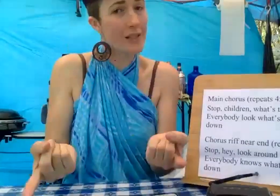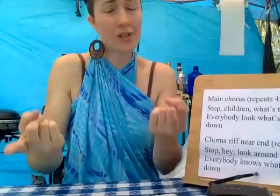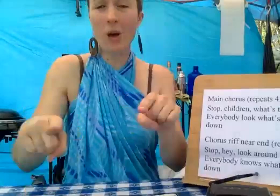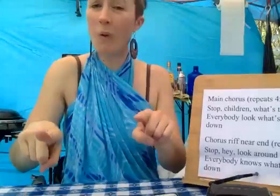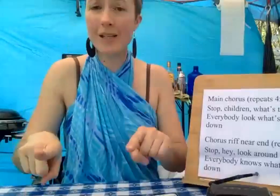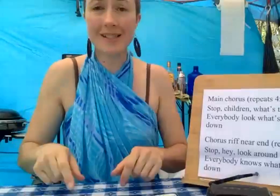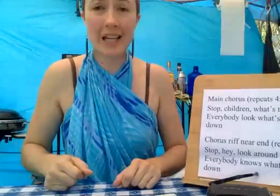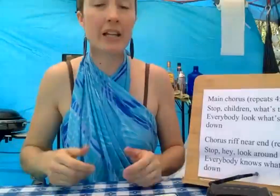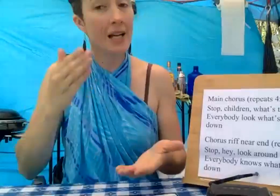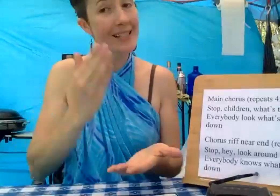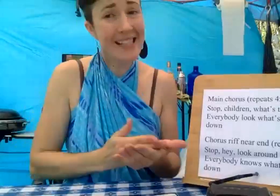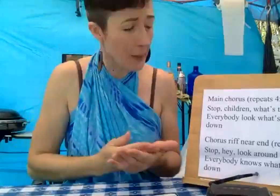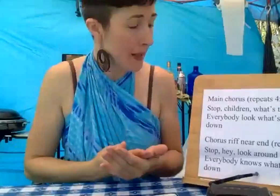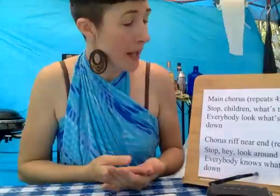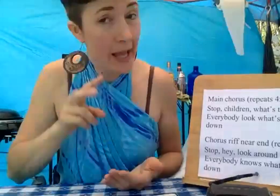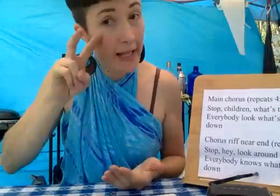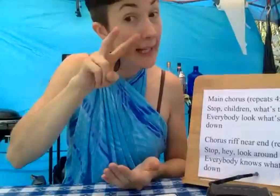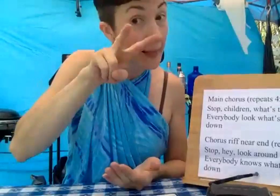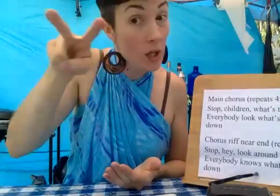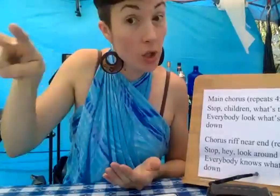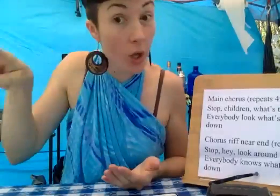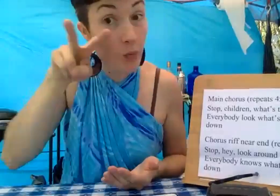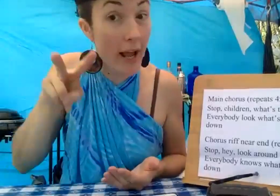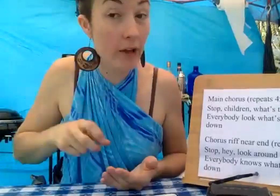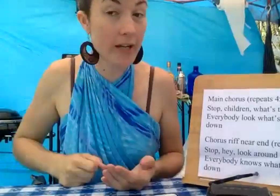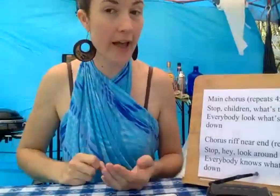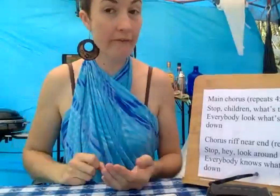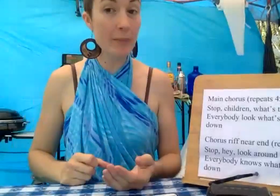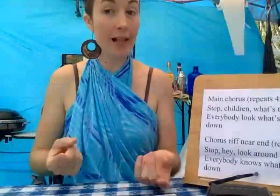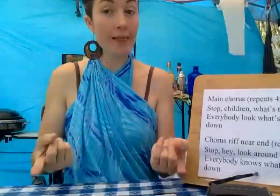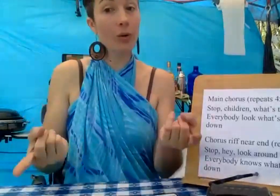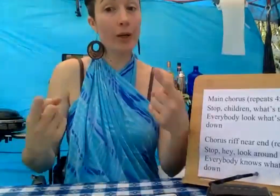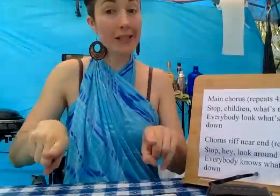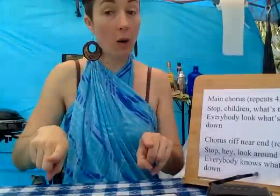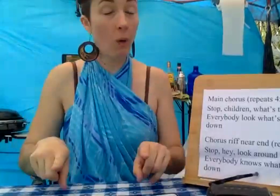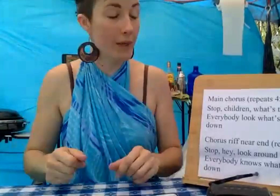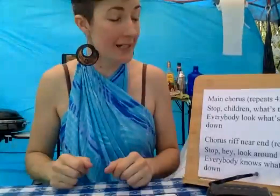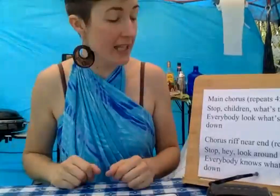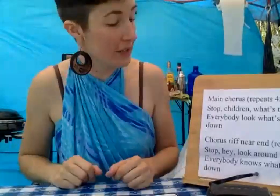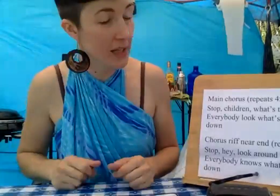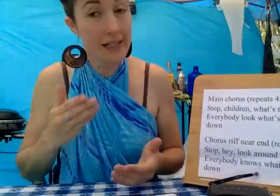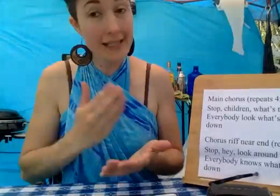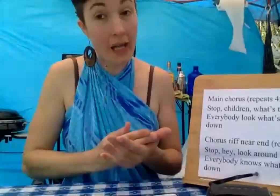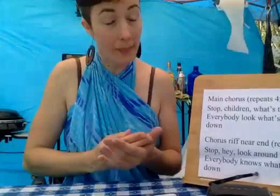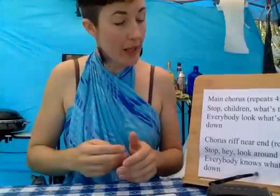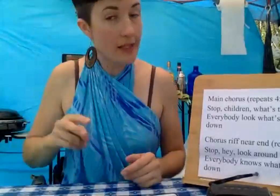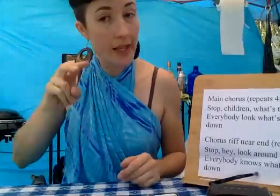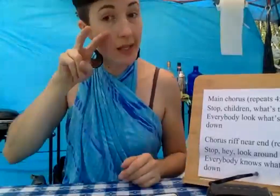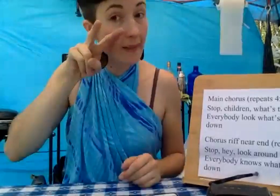what's going down. Stop. Hey, look around. Everybody knows what's going down. Stop. Hey,